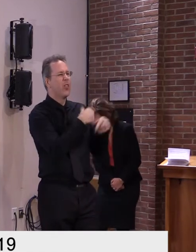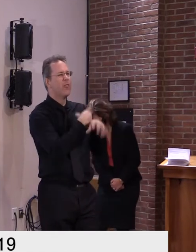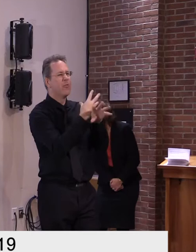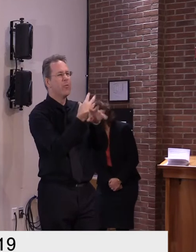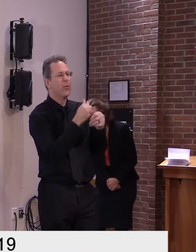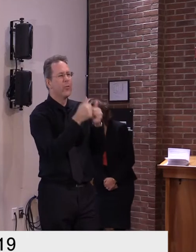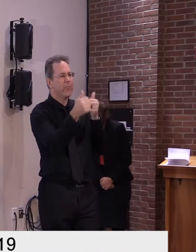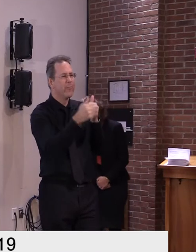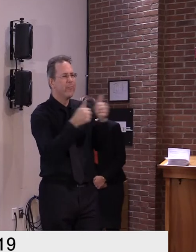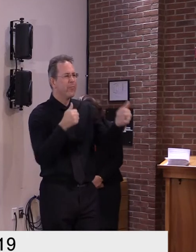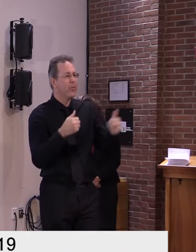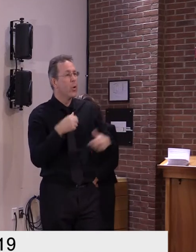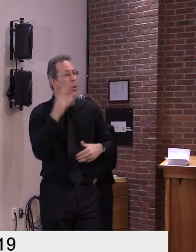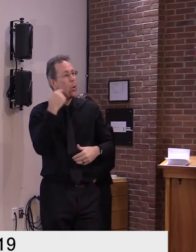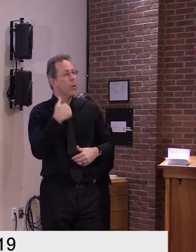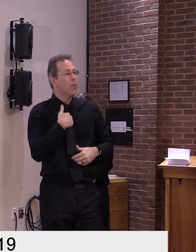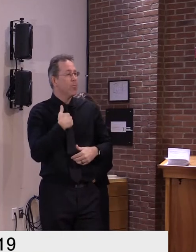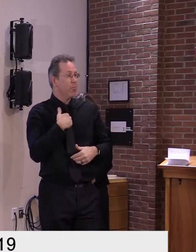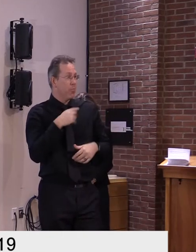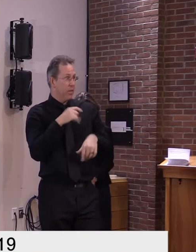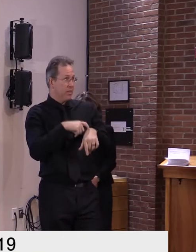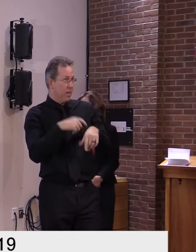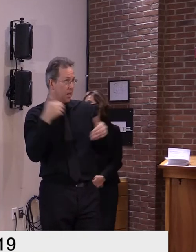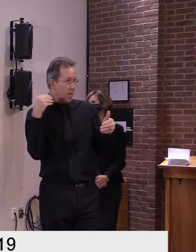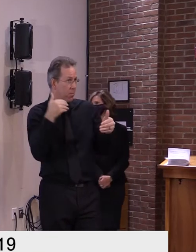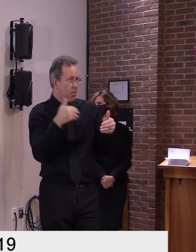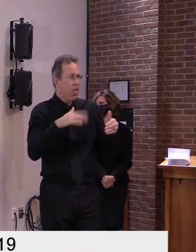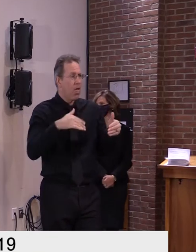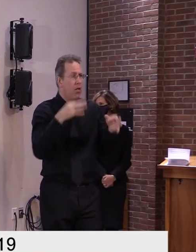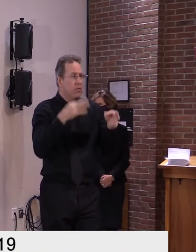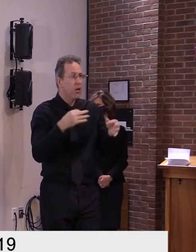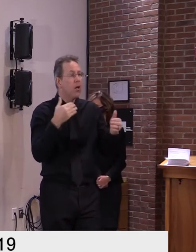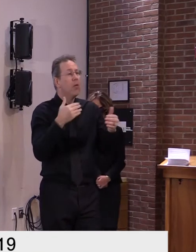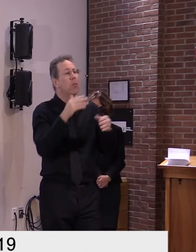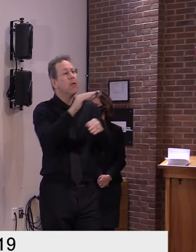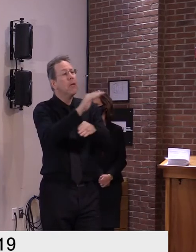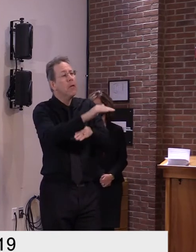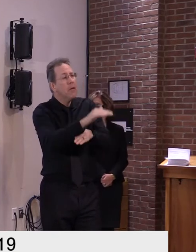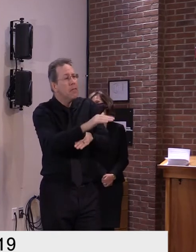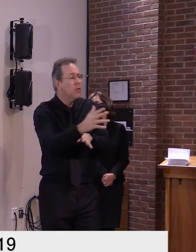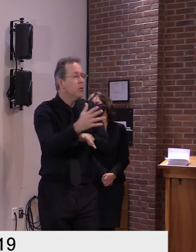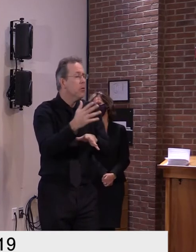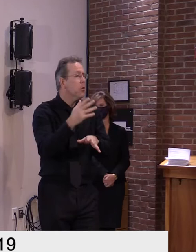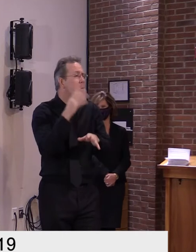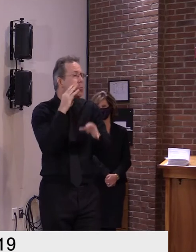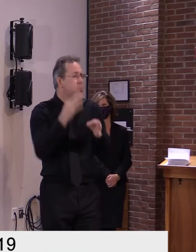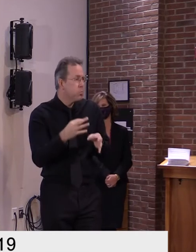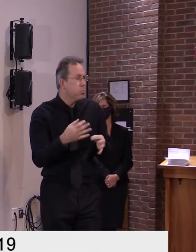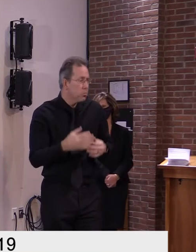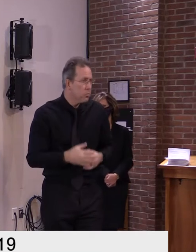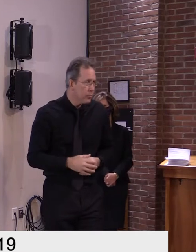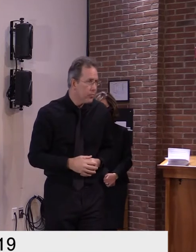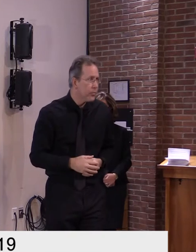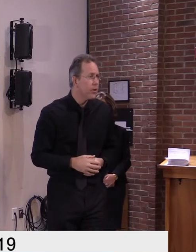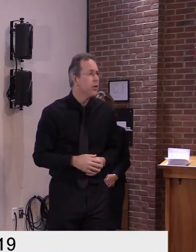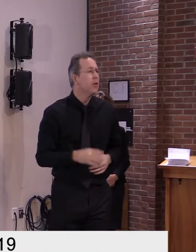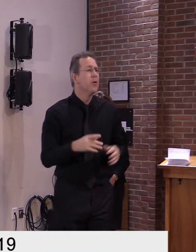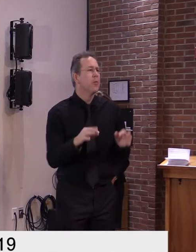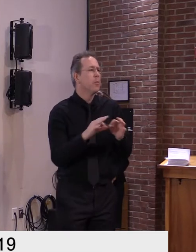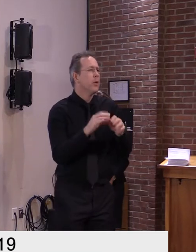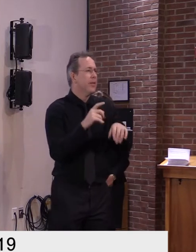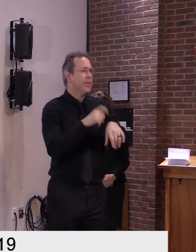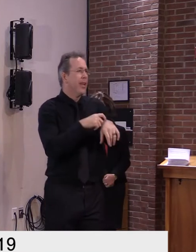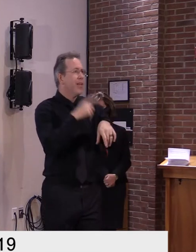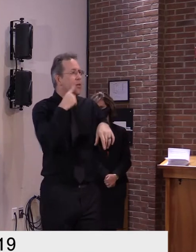of the state at this point. I think this is a pivotal time. It's an important time. And I think Vermonters need to hear what we